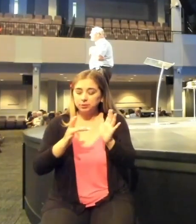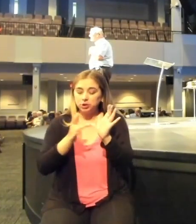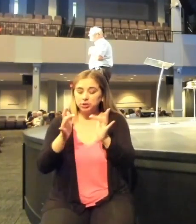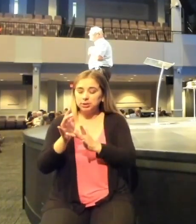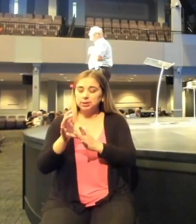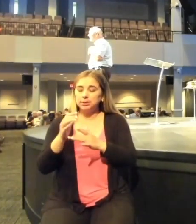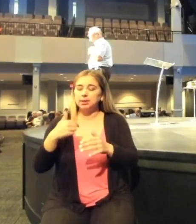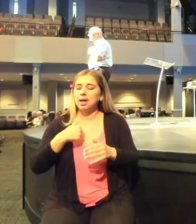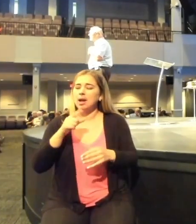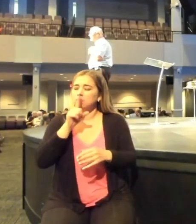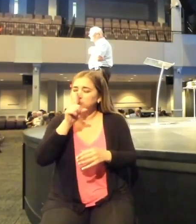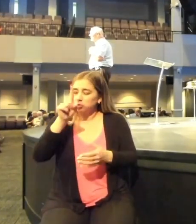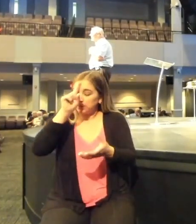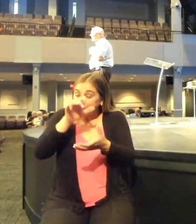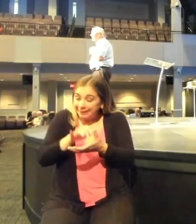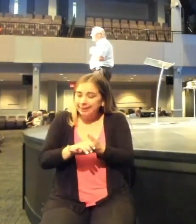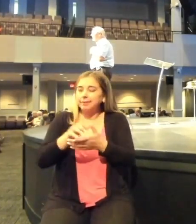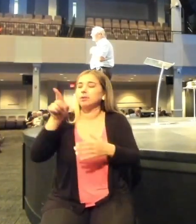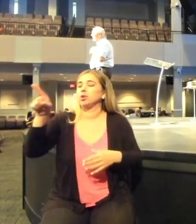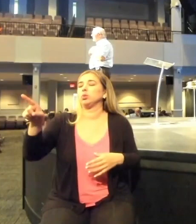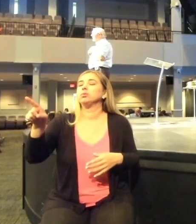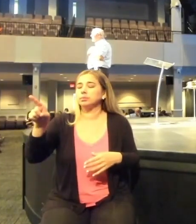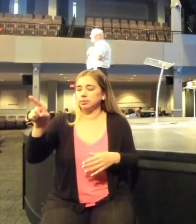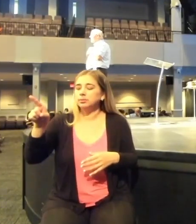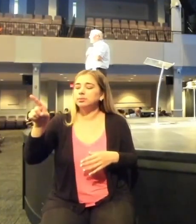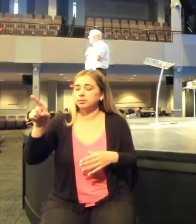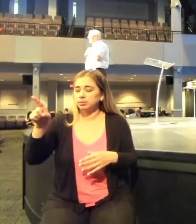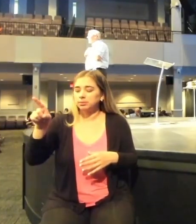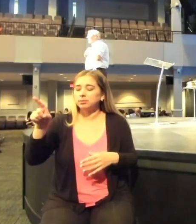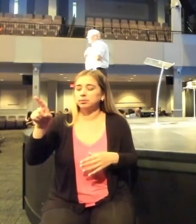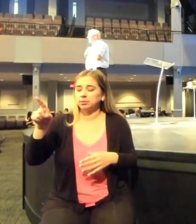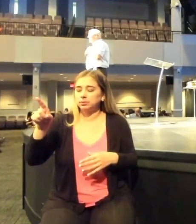Jesus, I truly believe in you.